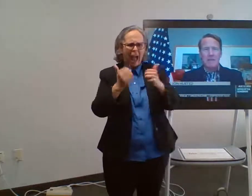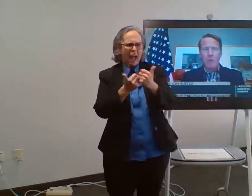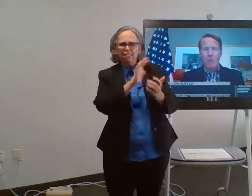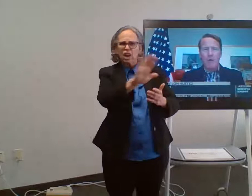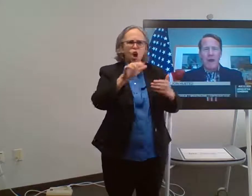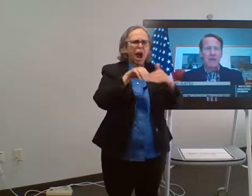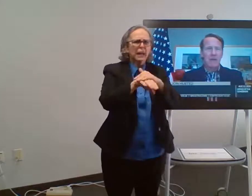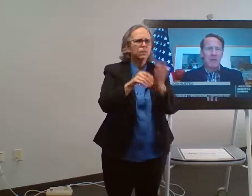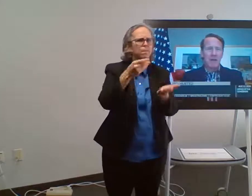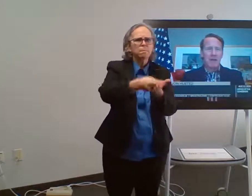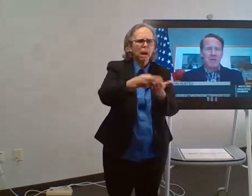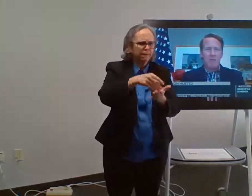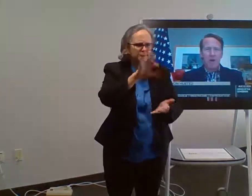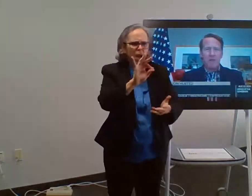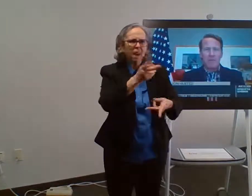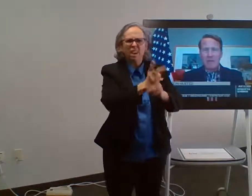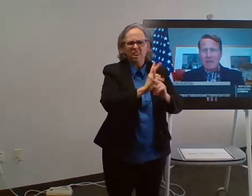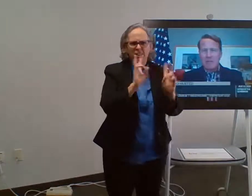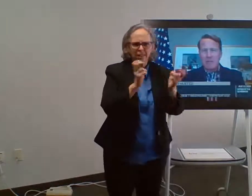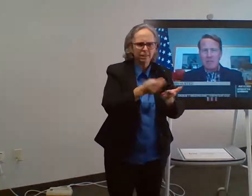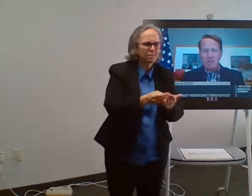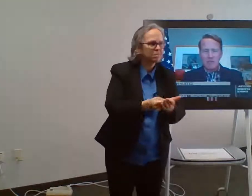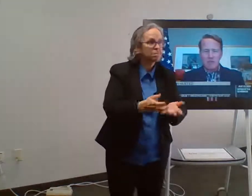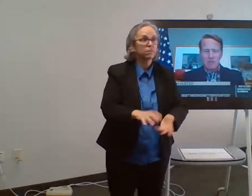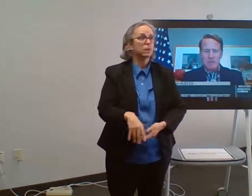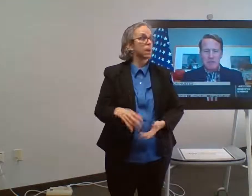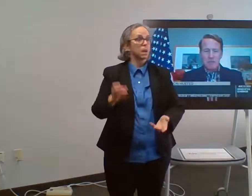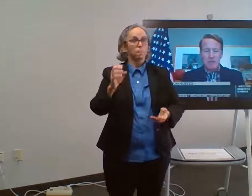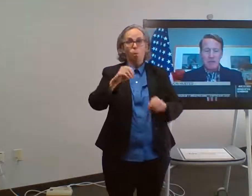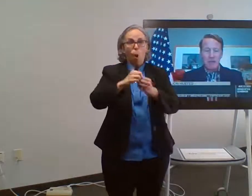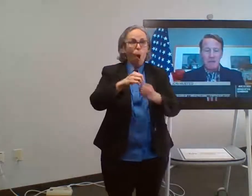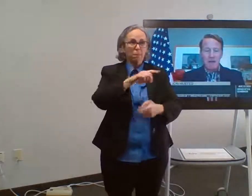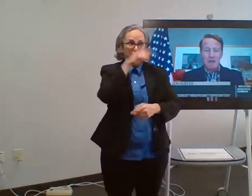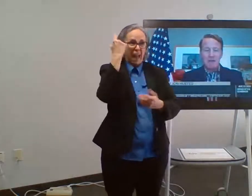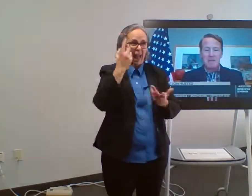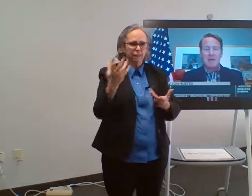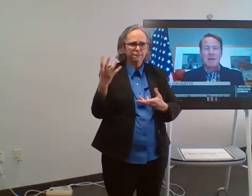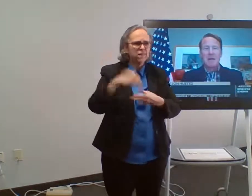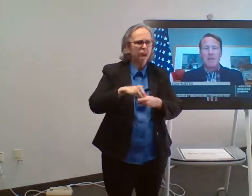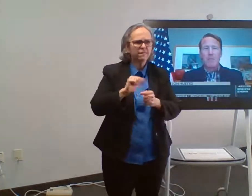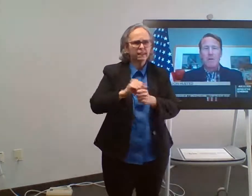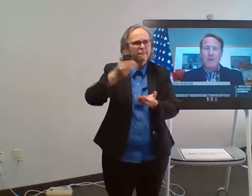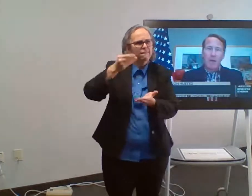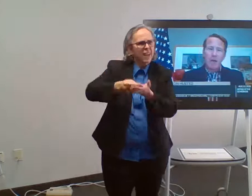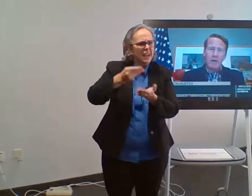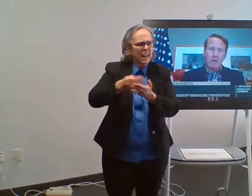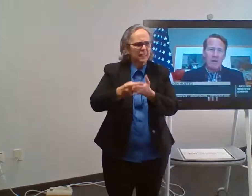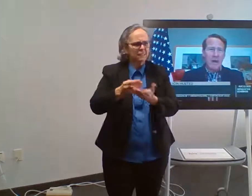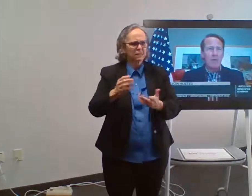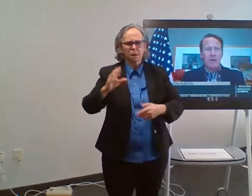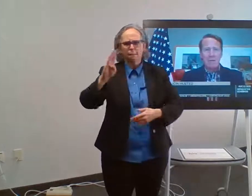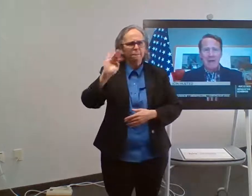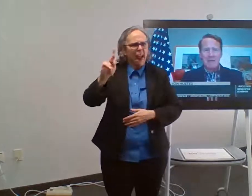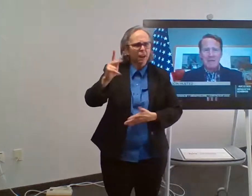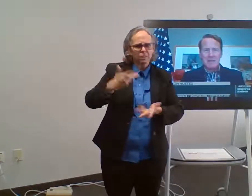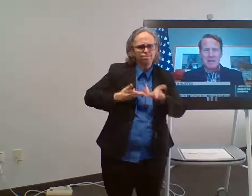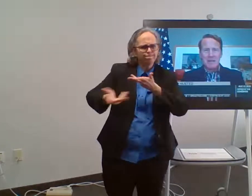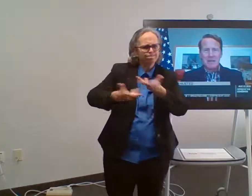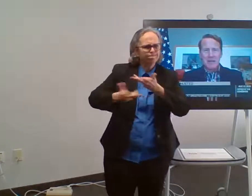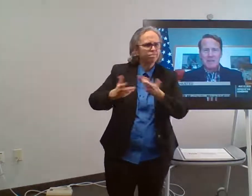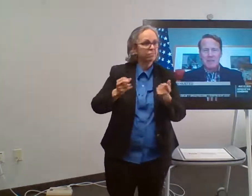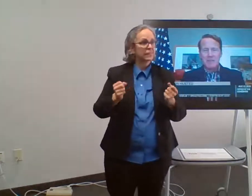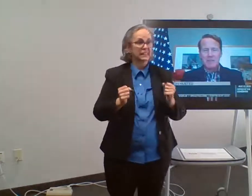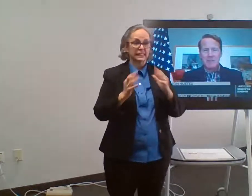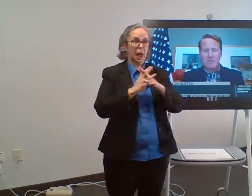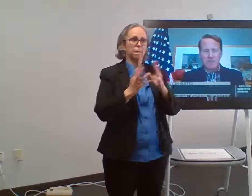to get more African Americans involved in financial institutions, and to create, frankly, more minority-owned and operated banks